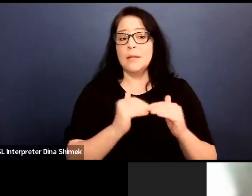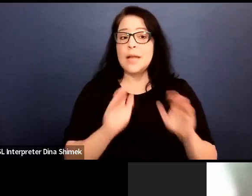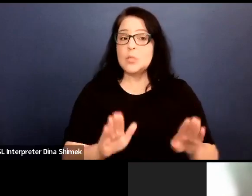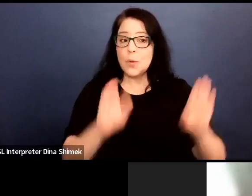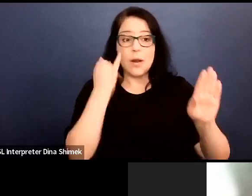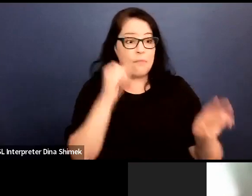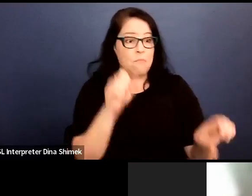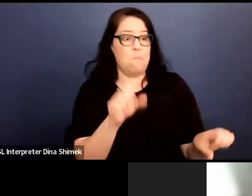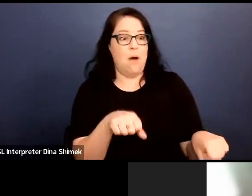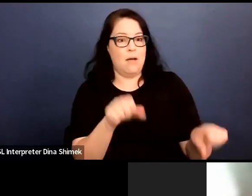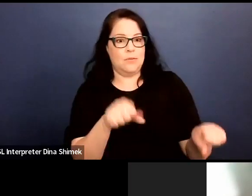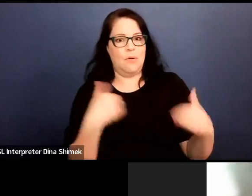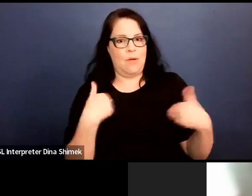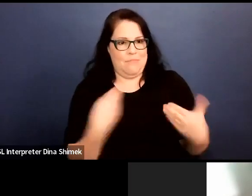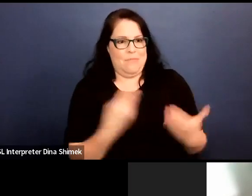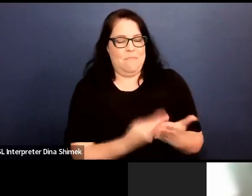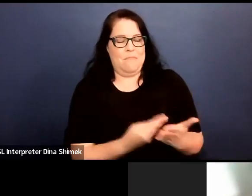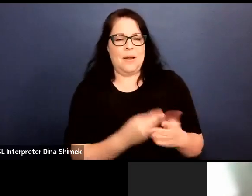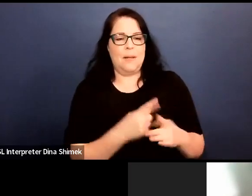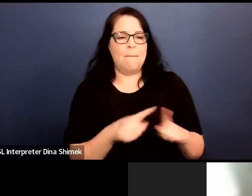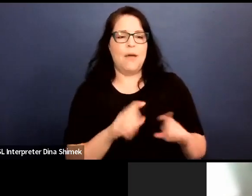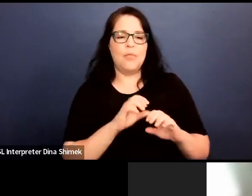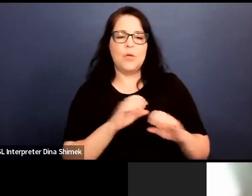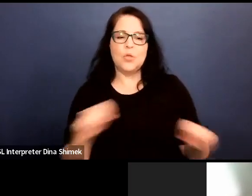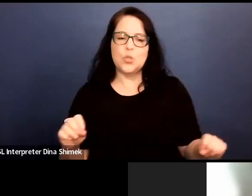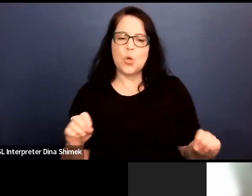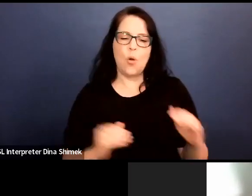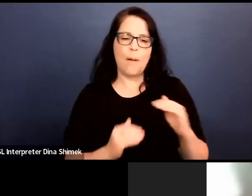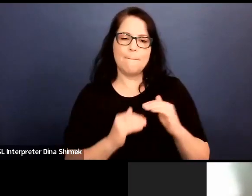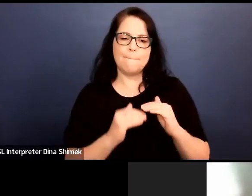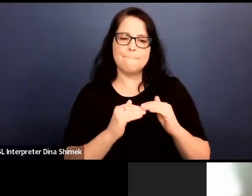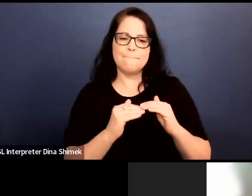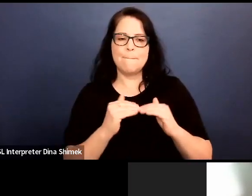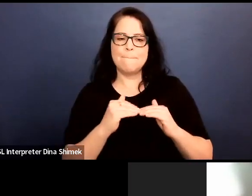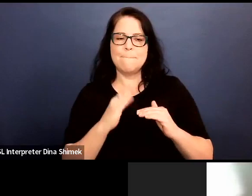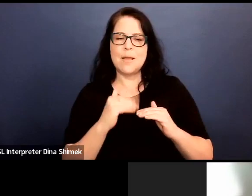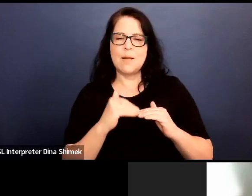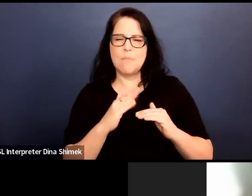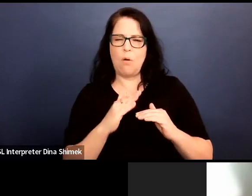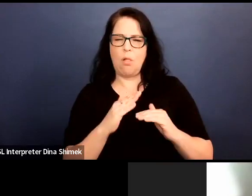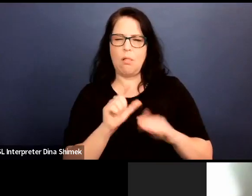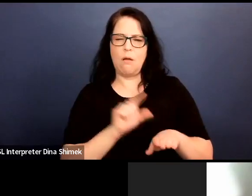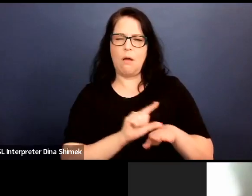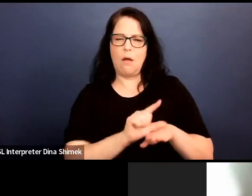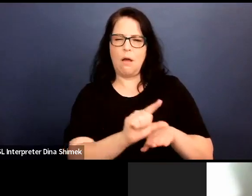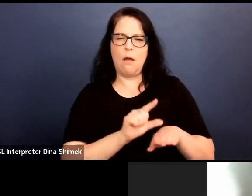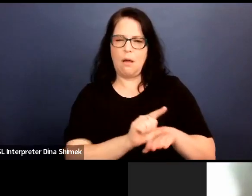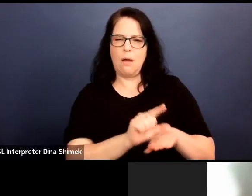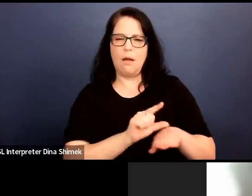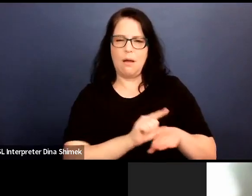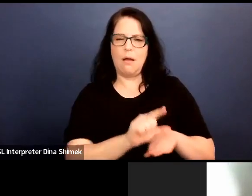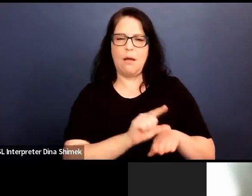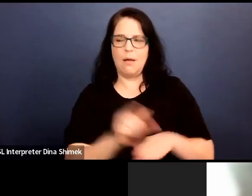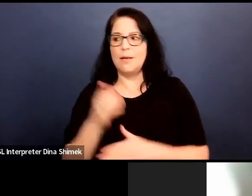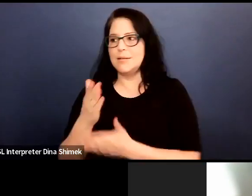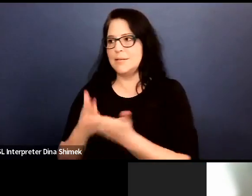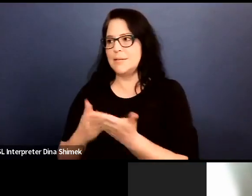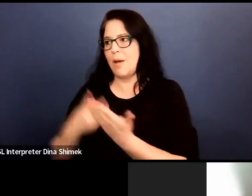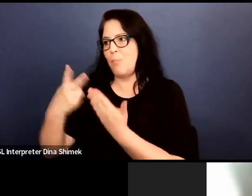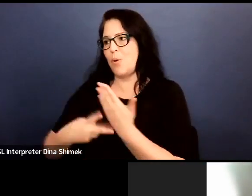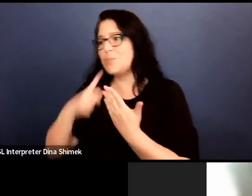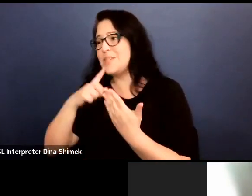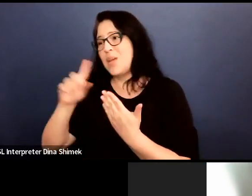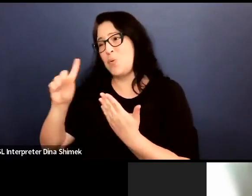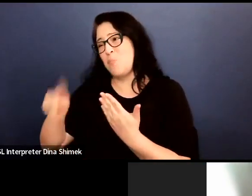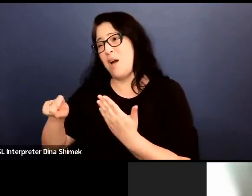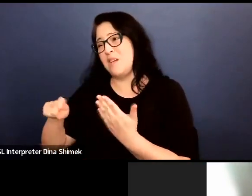can, but there is no additional minimum systematic contributions. Like, so like a lot of products, it's like, oh, you set it up, but